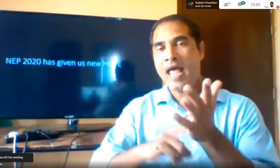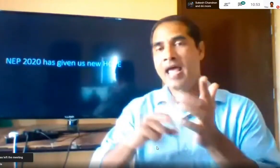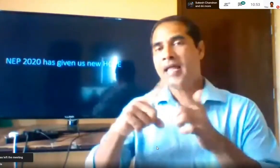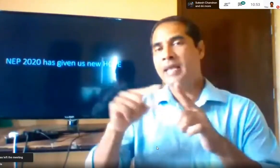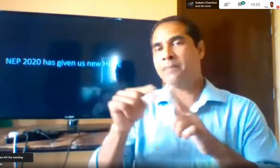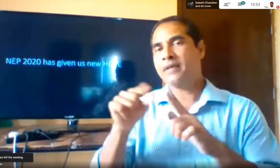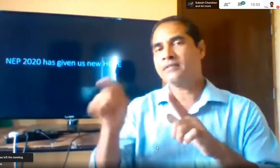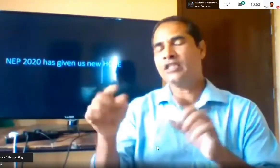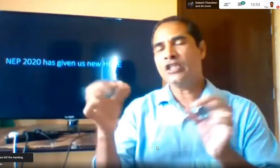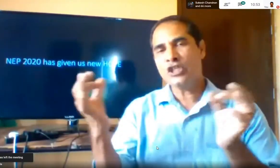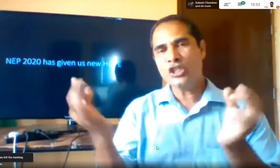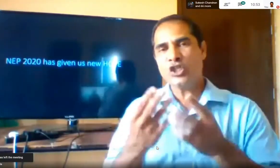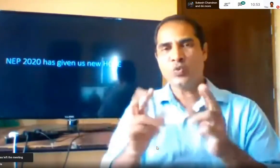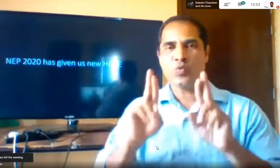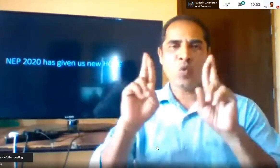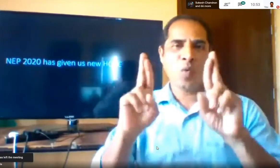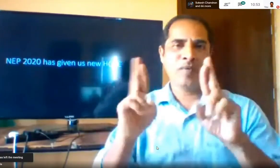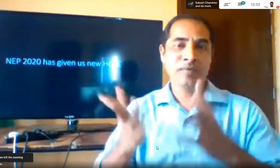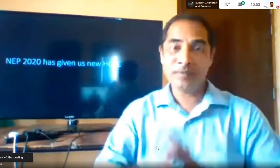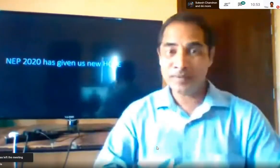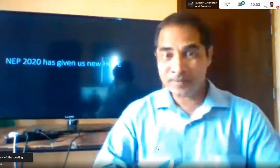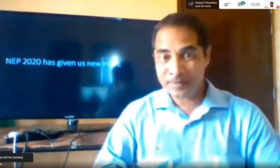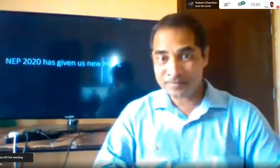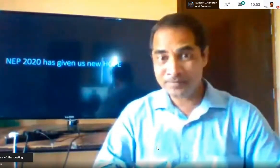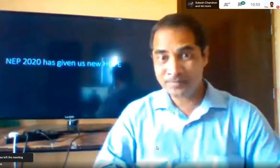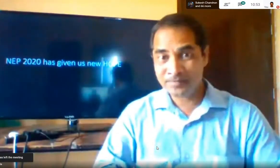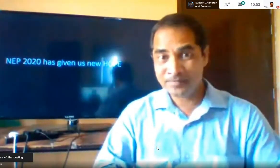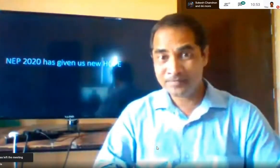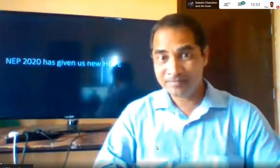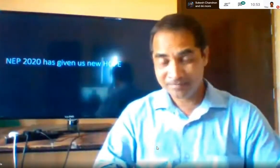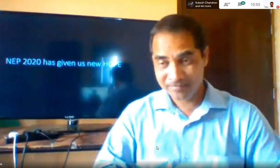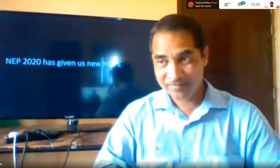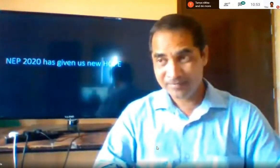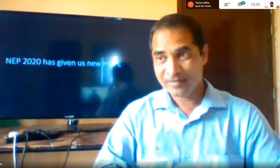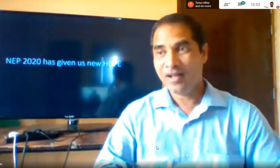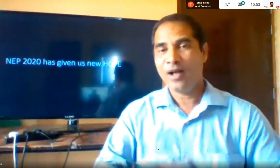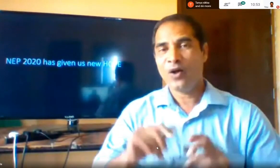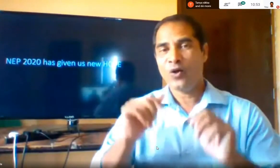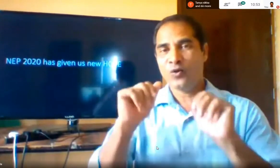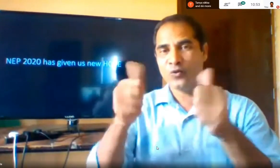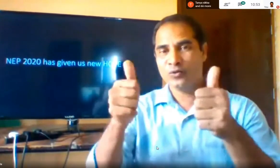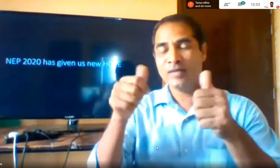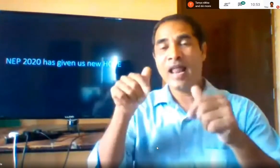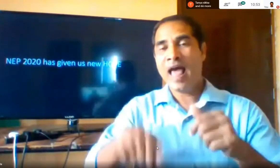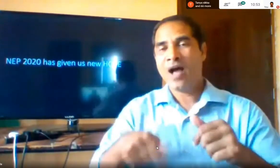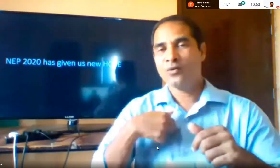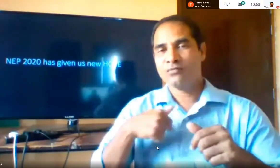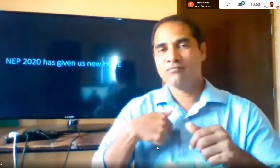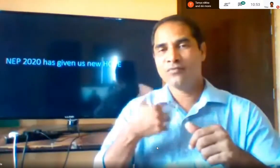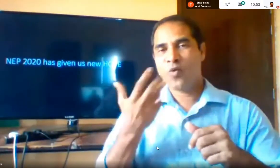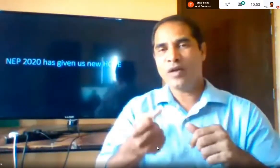Our life will become better. Hope. Let's hope that. Okay, good.